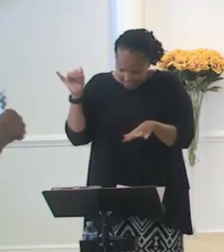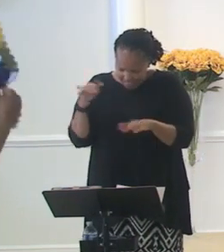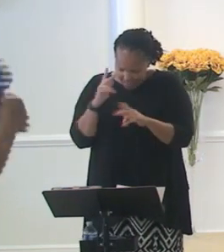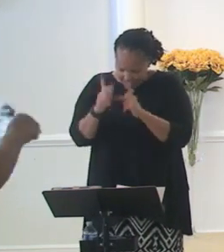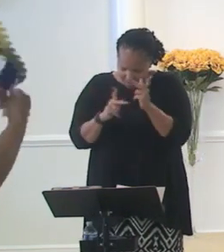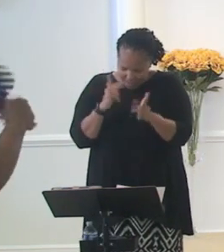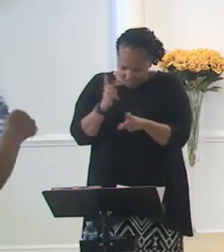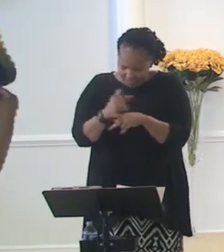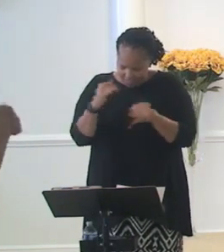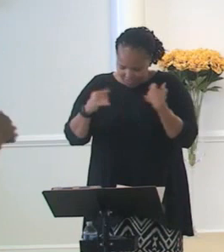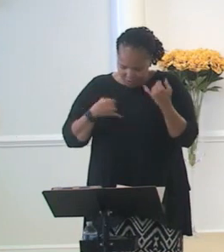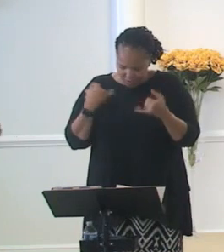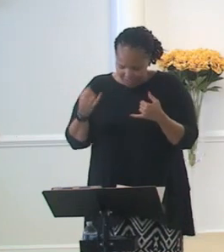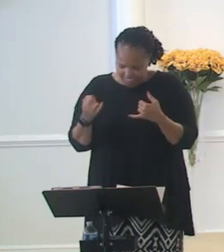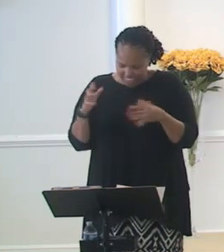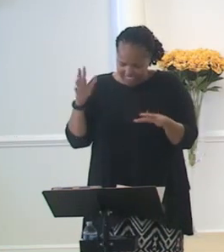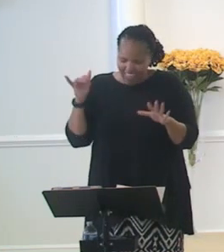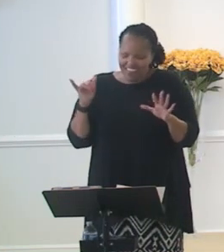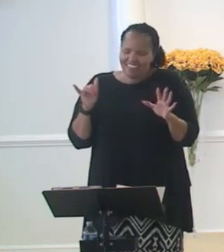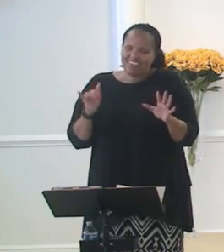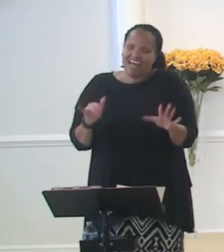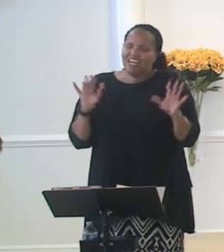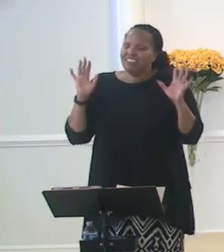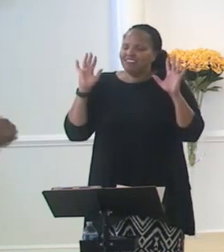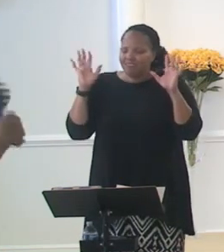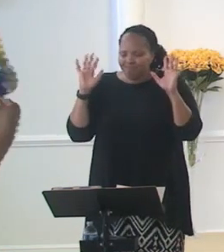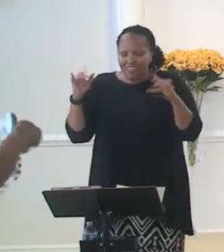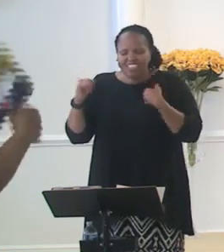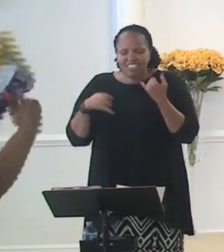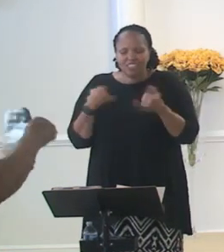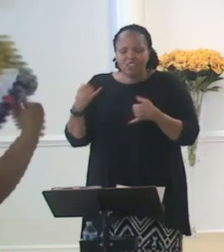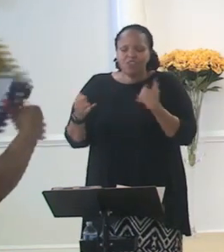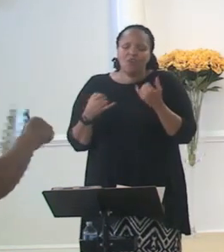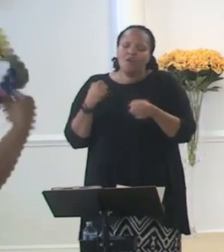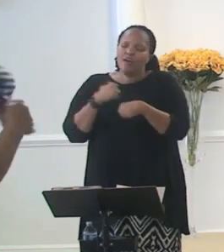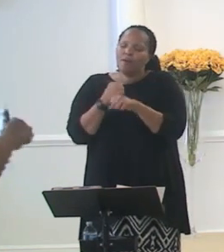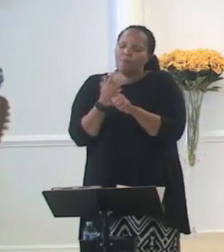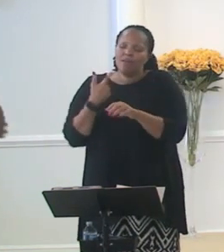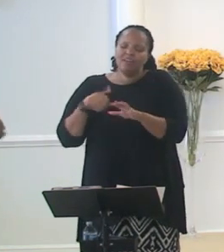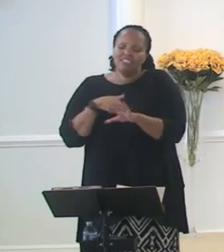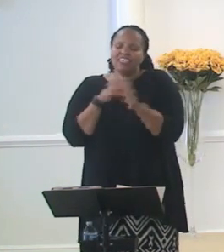joy. That causes us to shout hallelujah